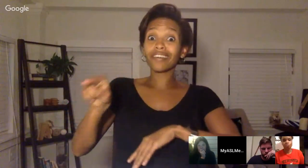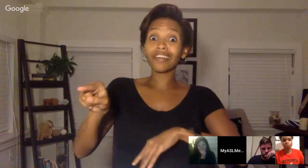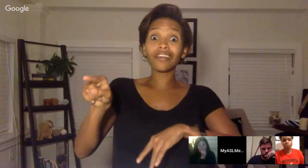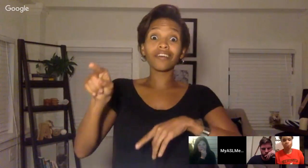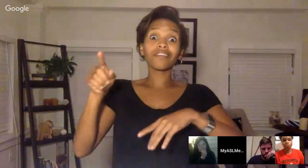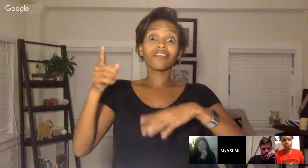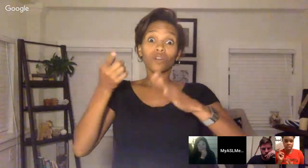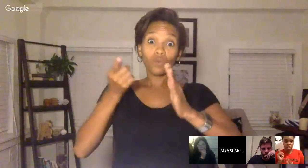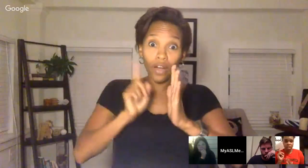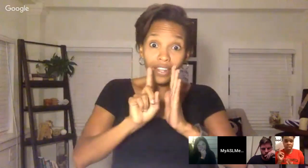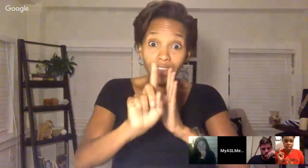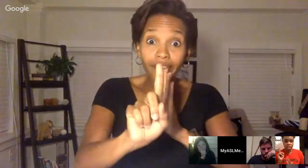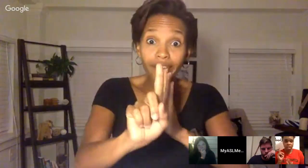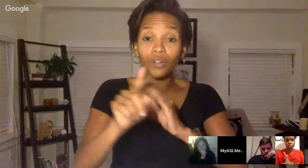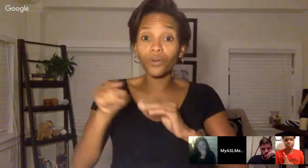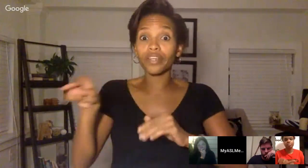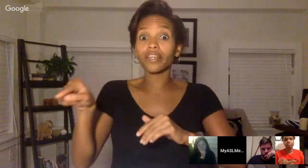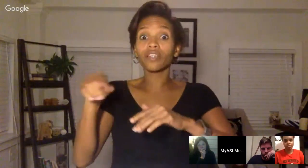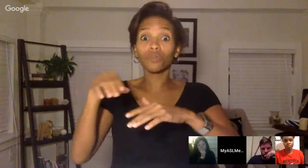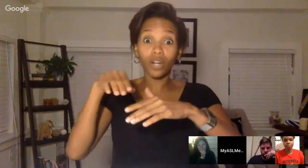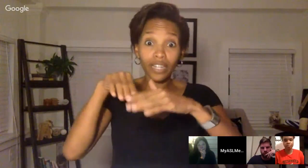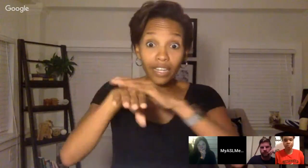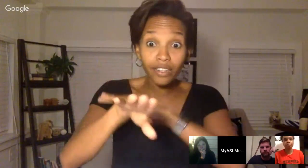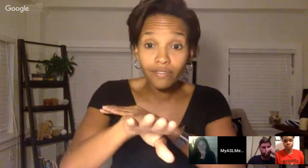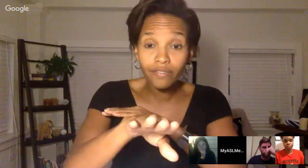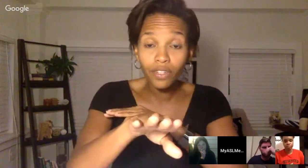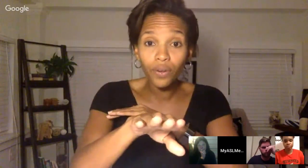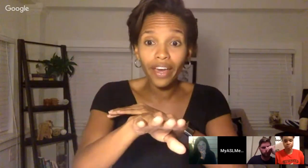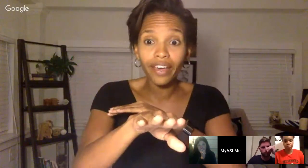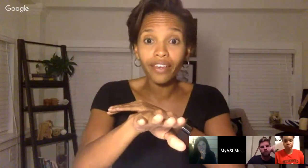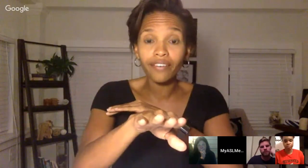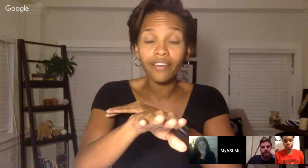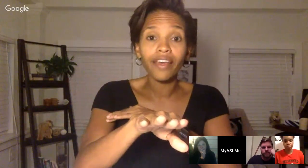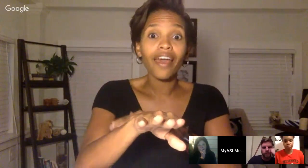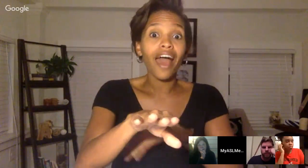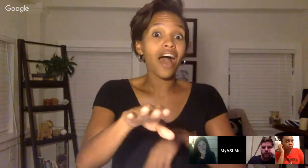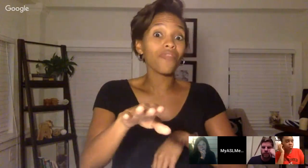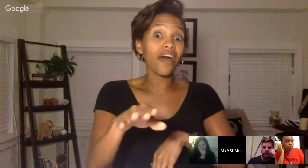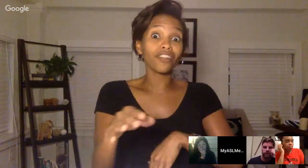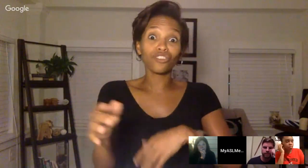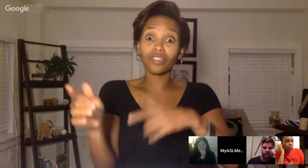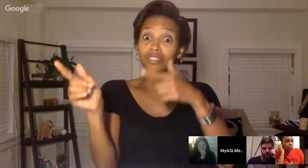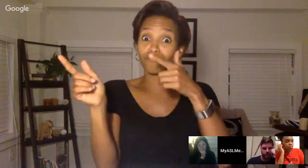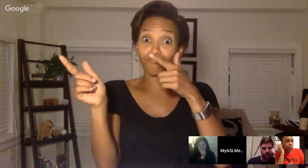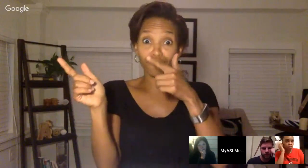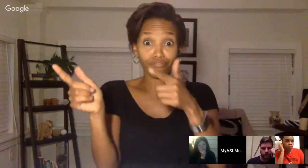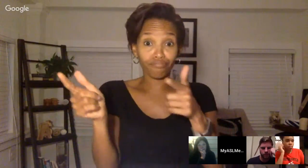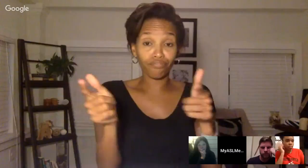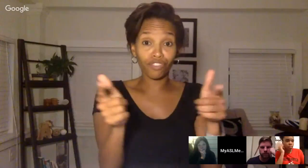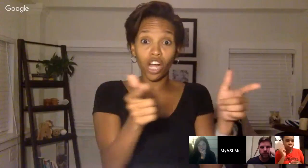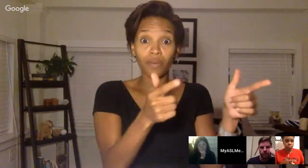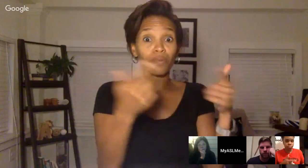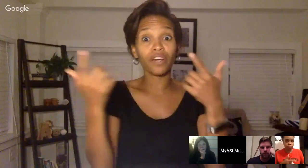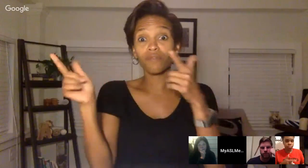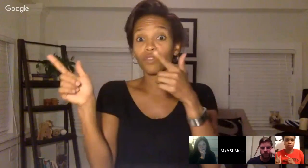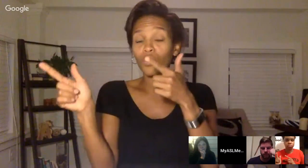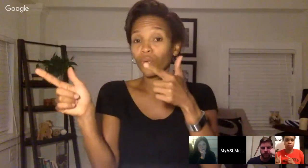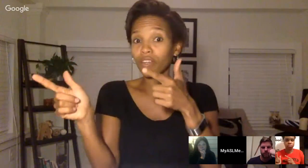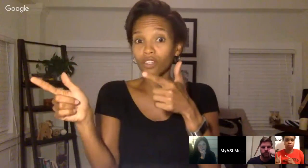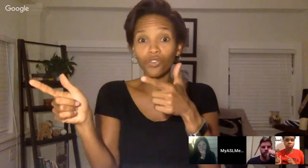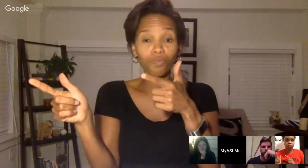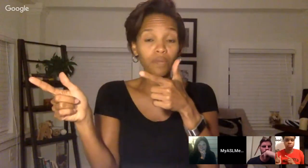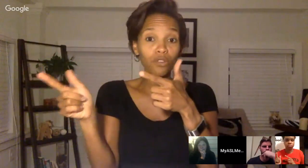then he went in or he went in, okay? And then just shot people.